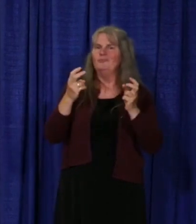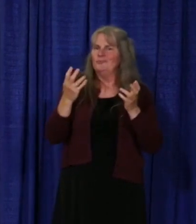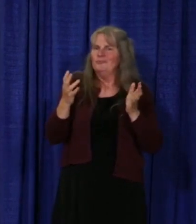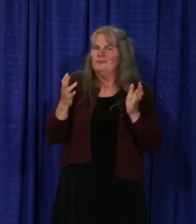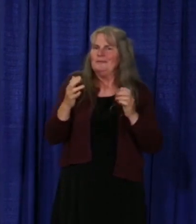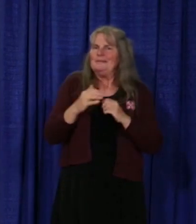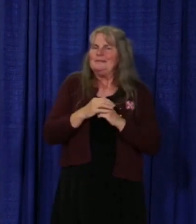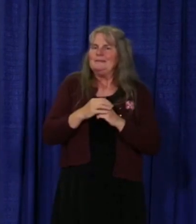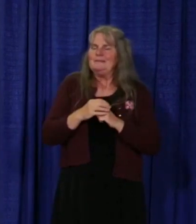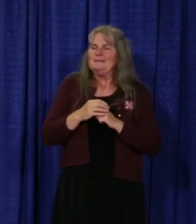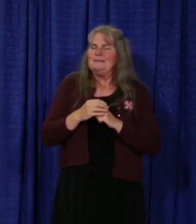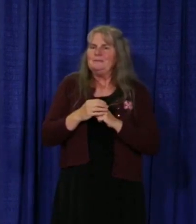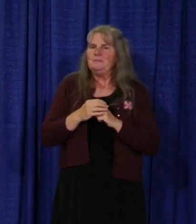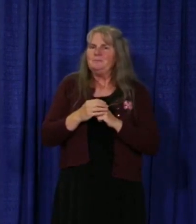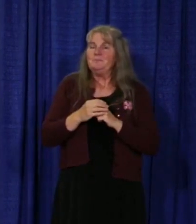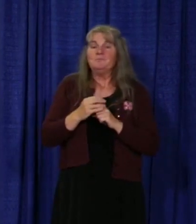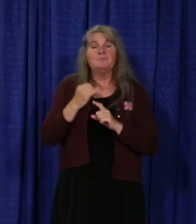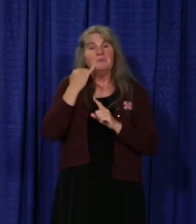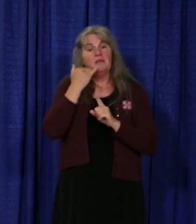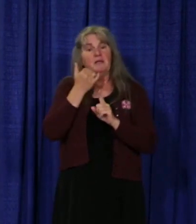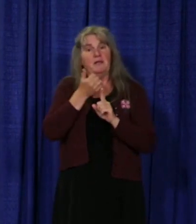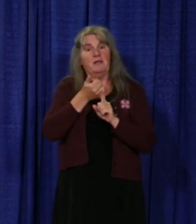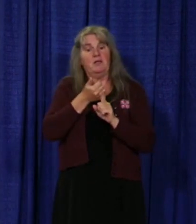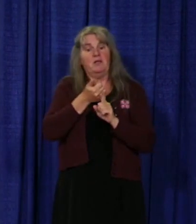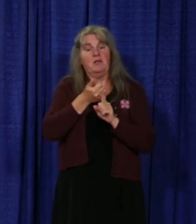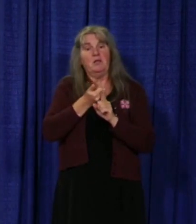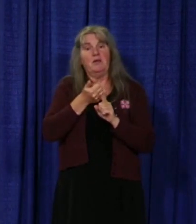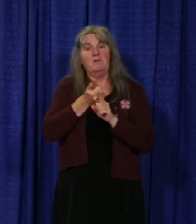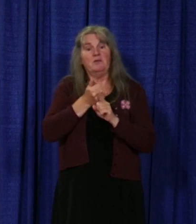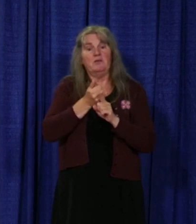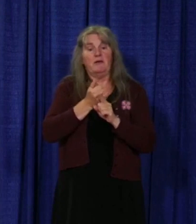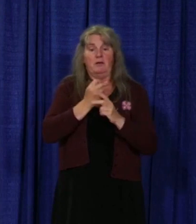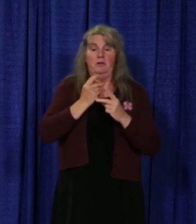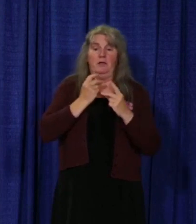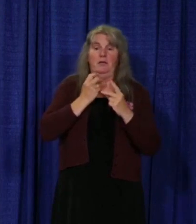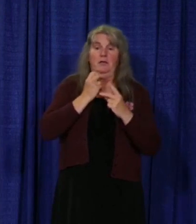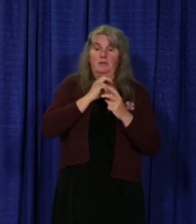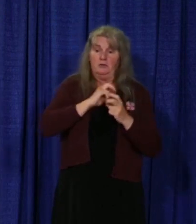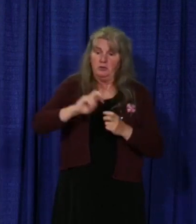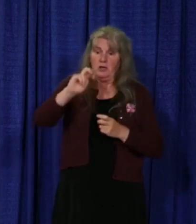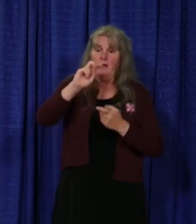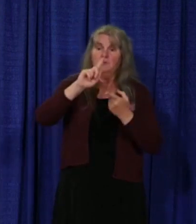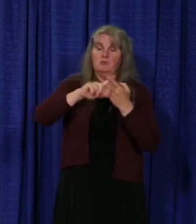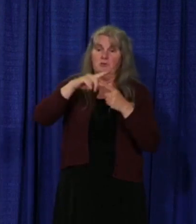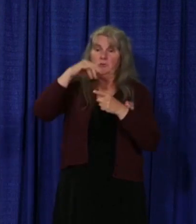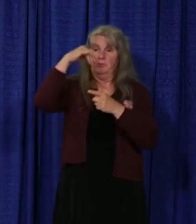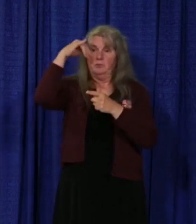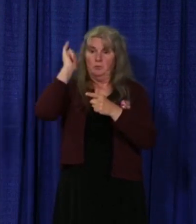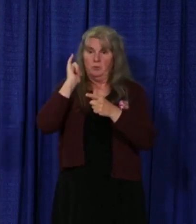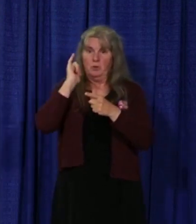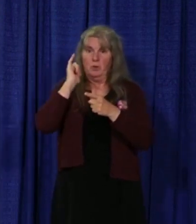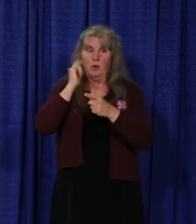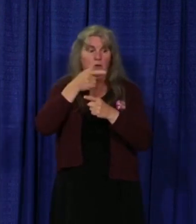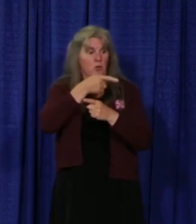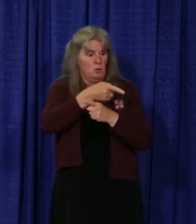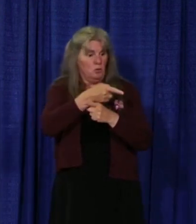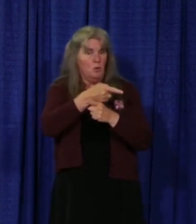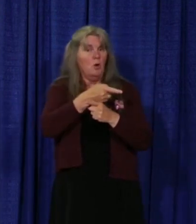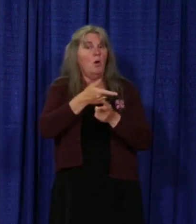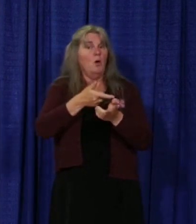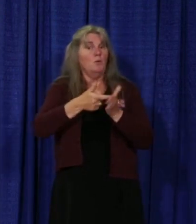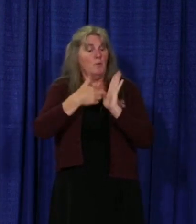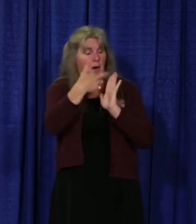initiatives. But if you're traveling into Yukon and if you're told what you have to do. It's your